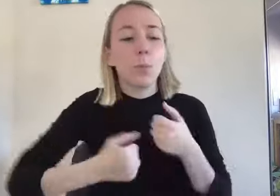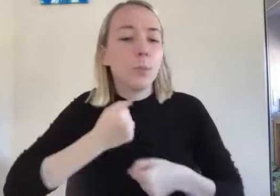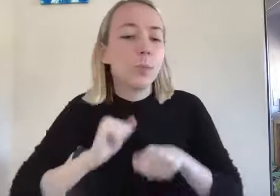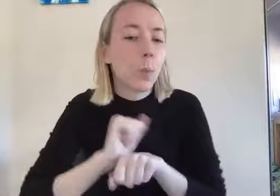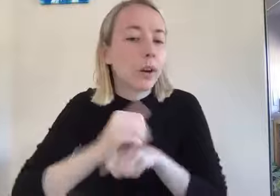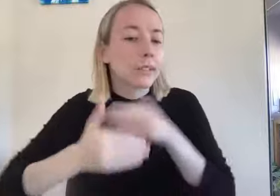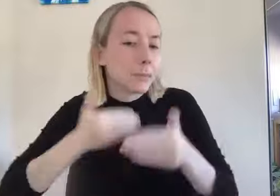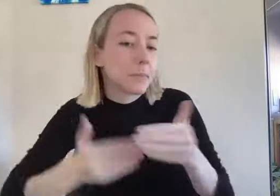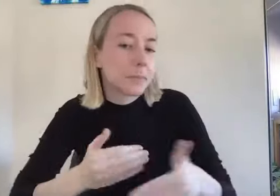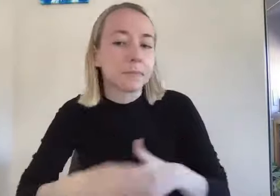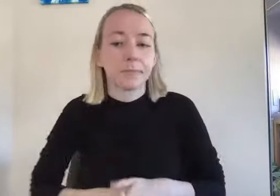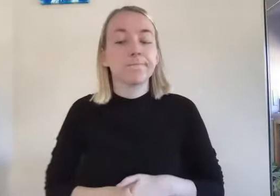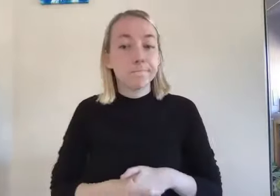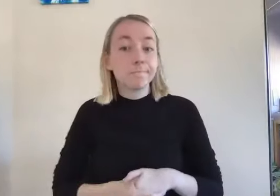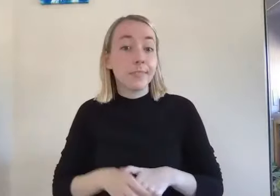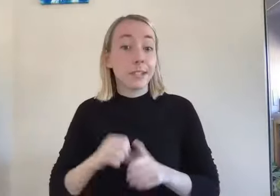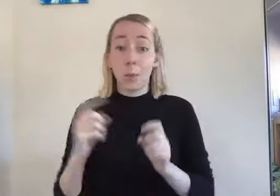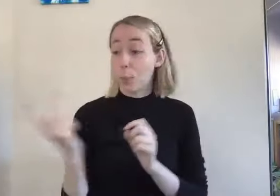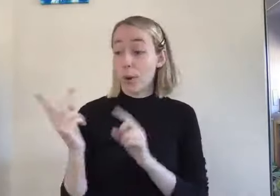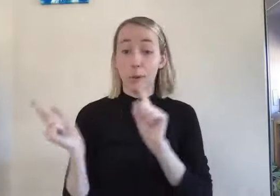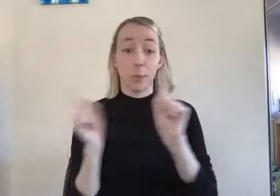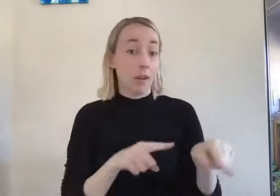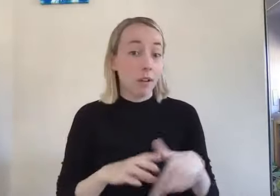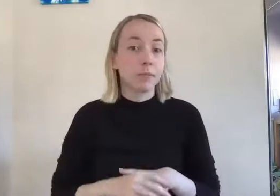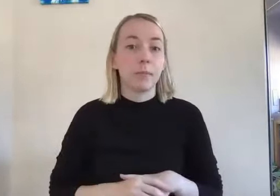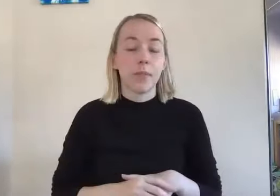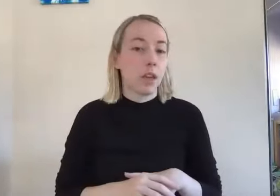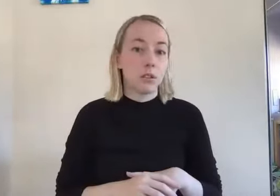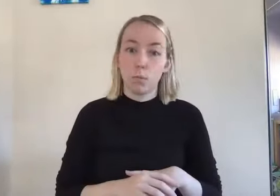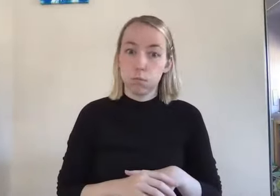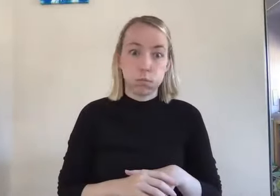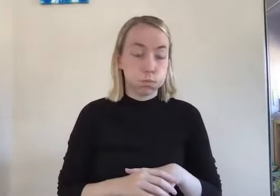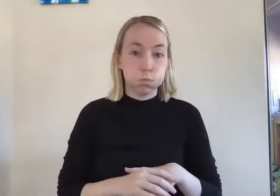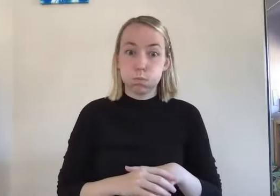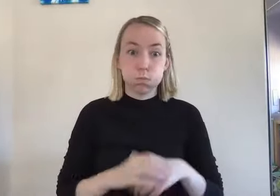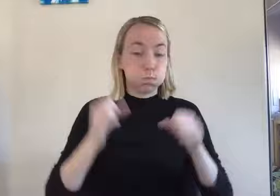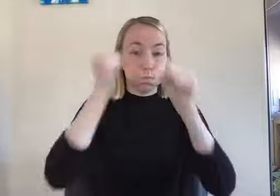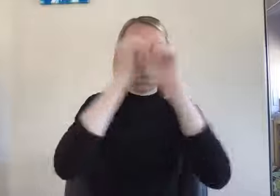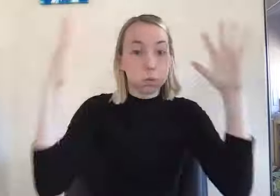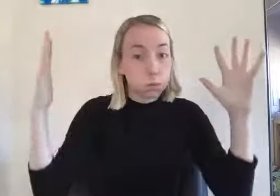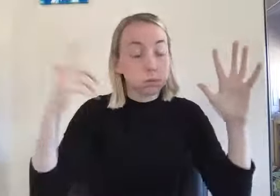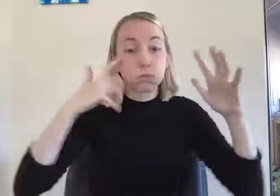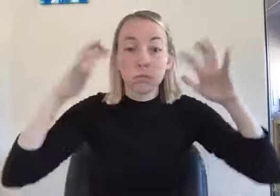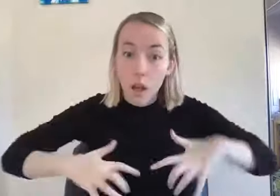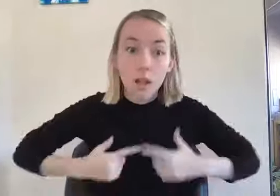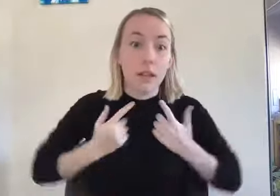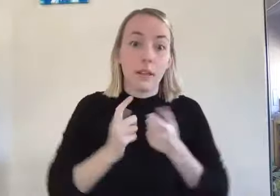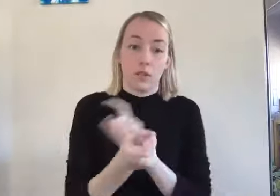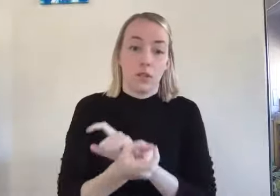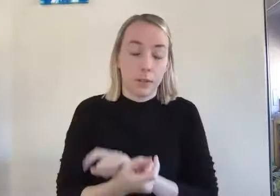Big Book step work. And so we went up to this thing, and it just completely blew me away. It was life-changing to